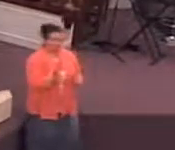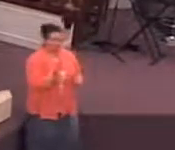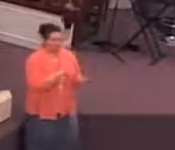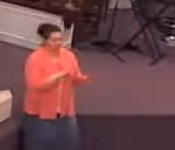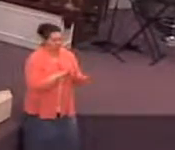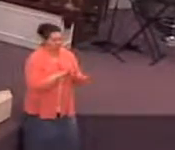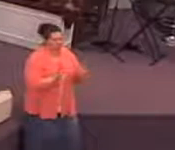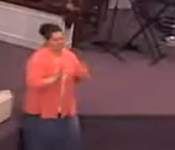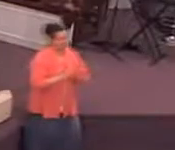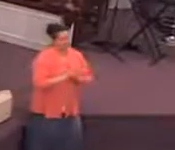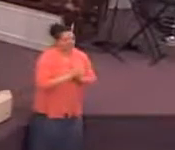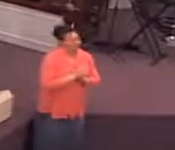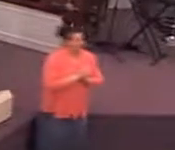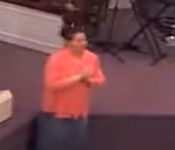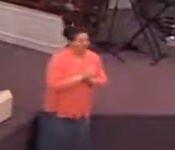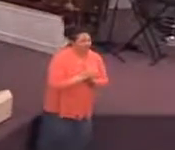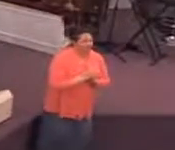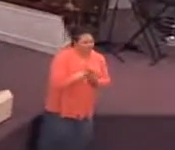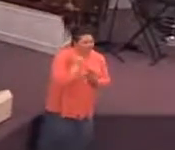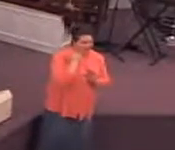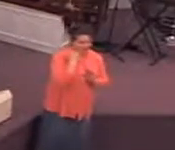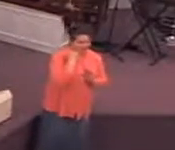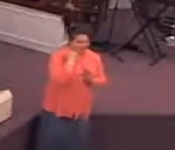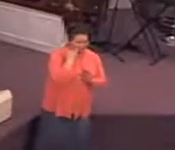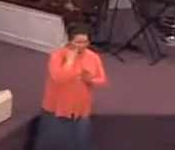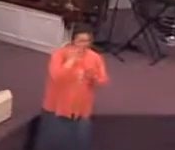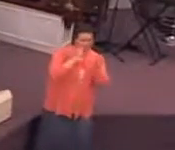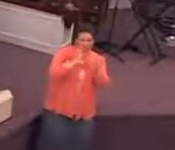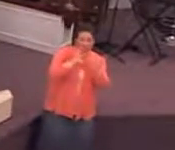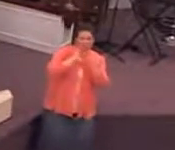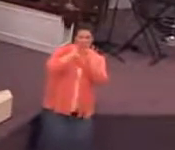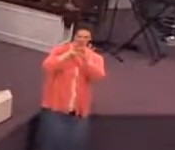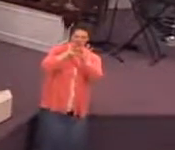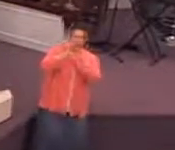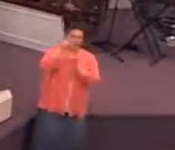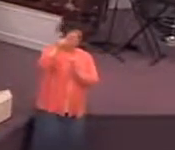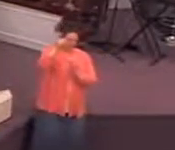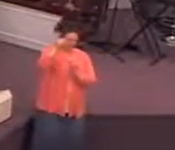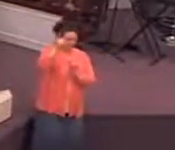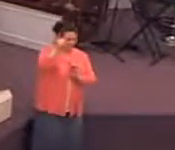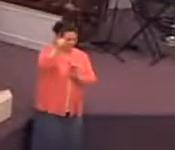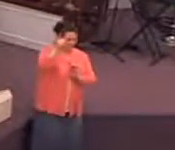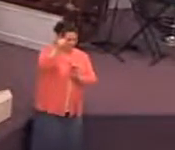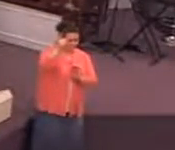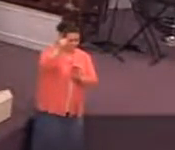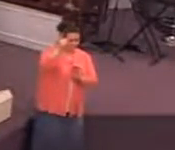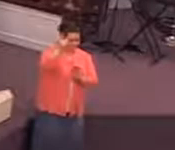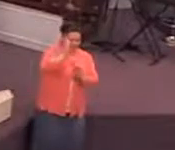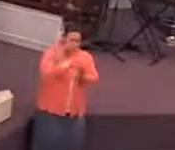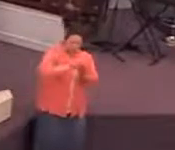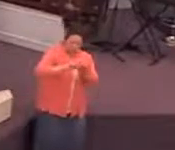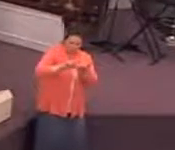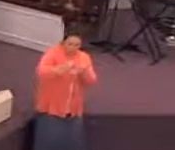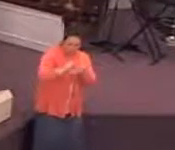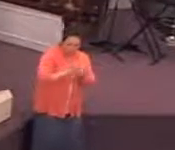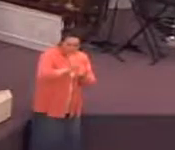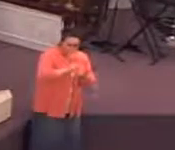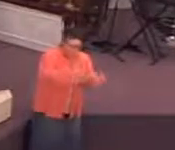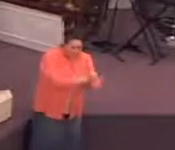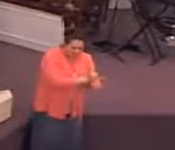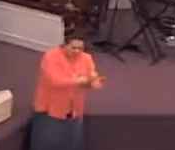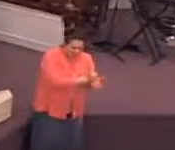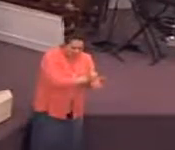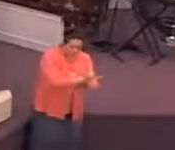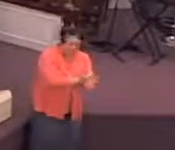fret. Amen. If we are in touch with God, I'm talking about in a relationship with God. Amen. And the Holy Ghost, amen, is flooding